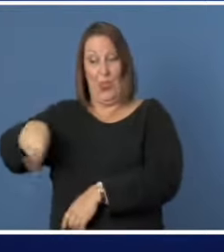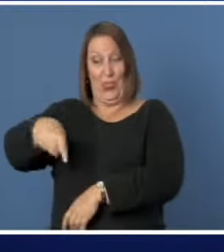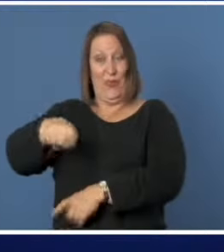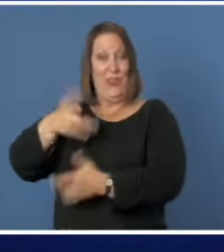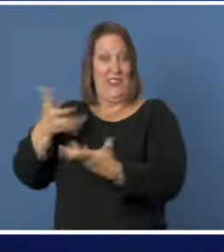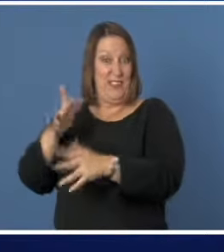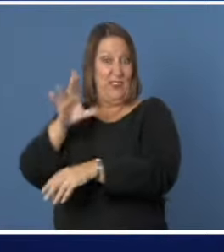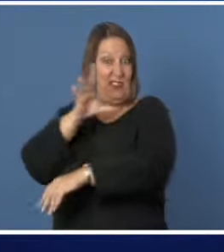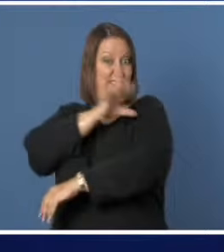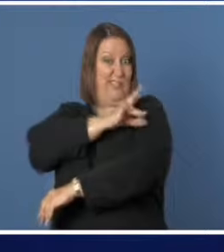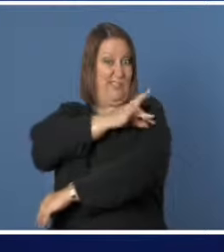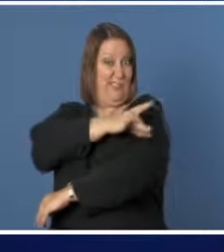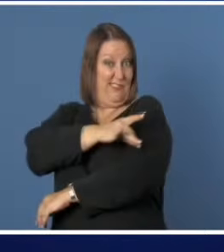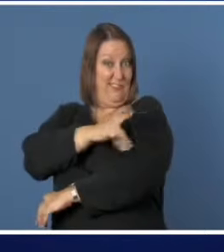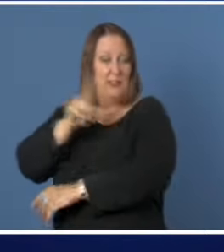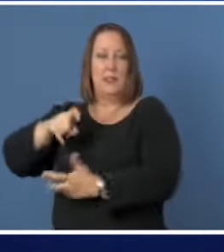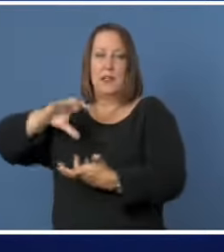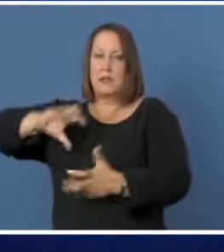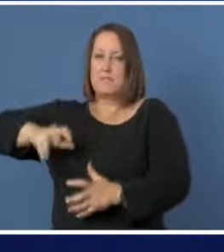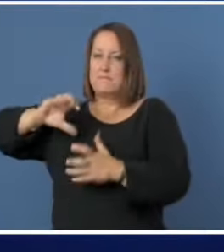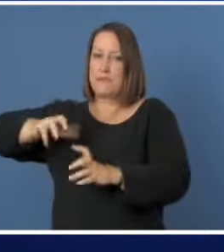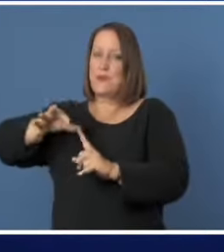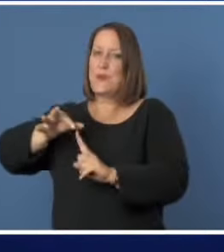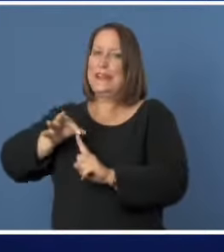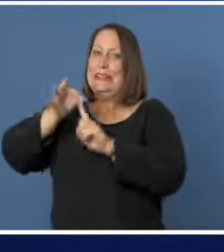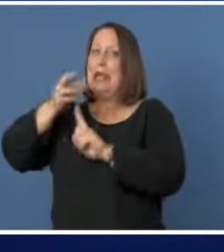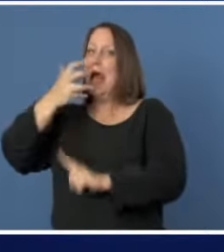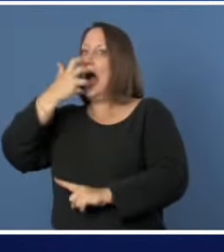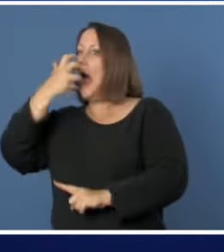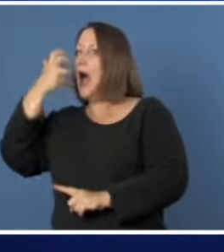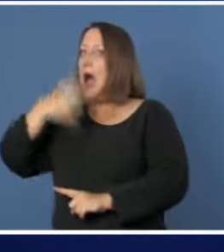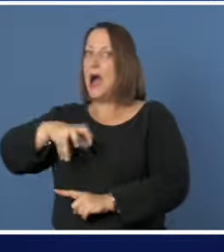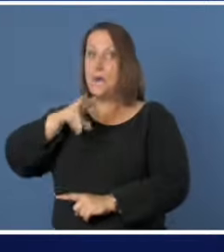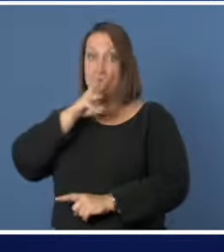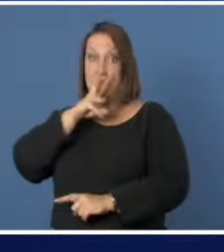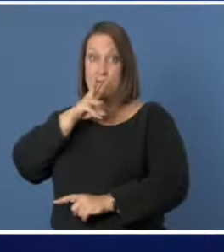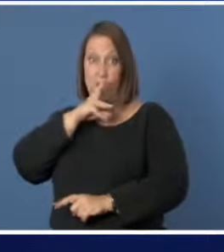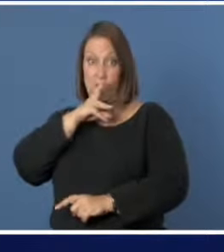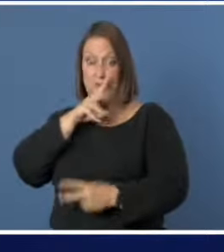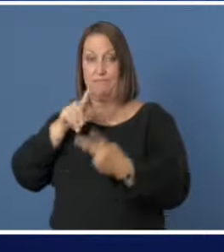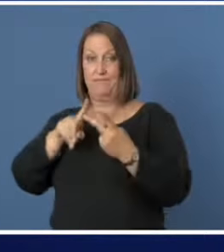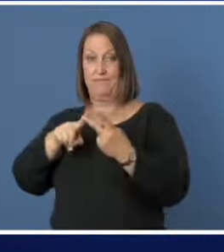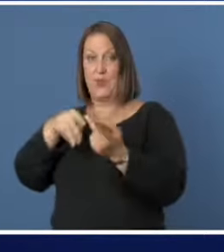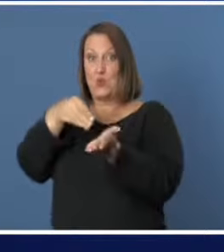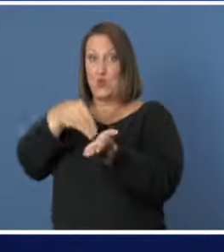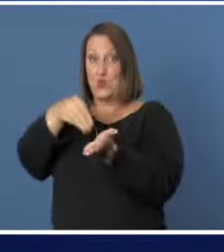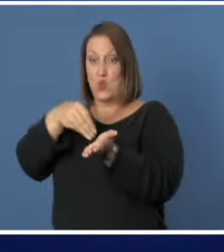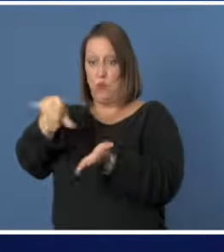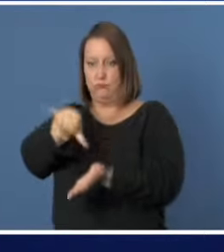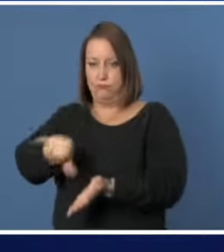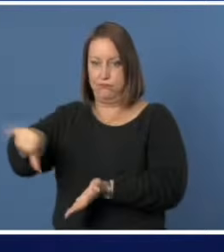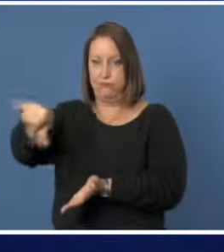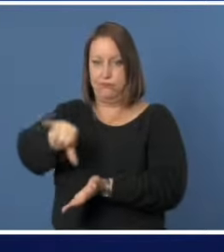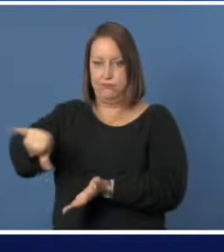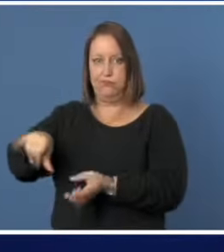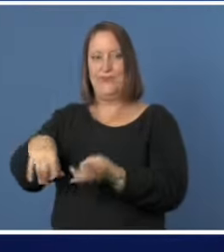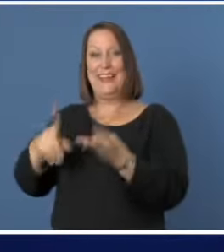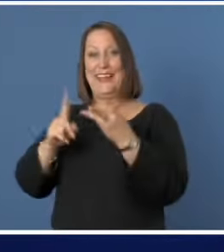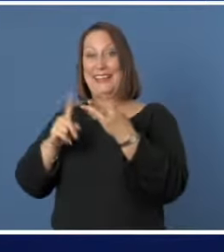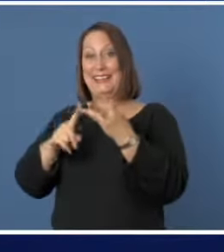Wash clothing or other materials that come in contact with the vaccinated area using hot